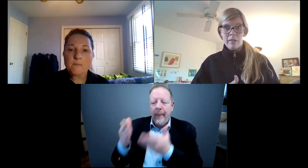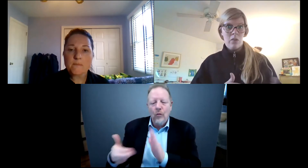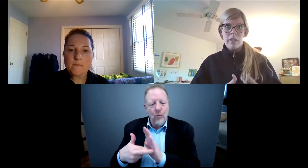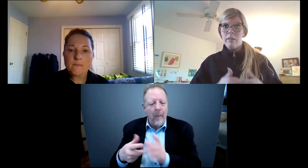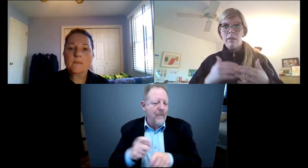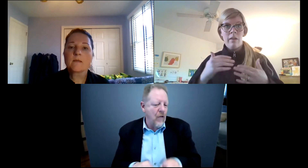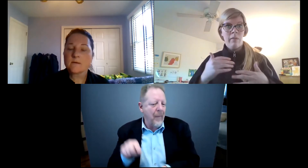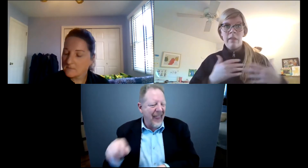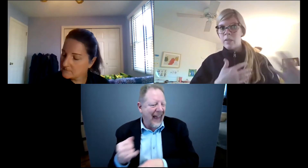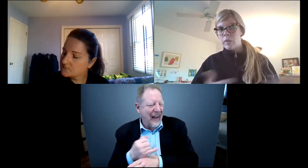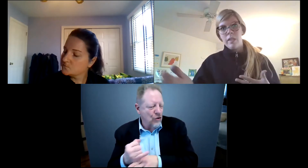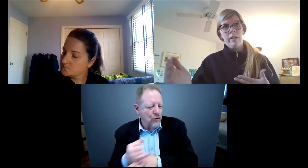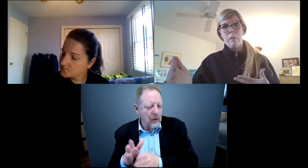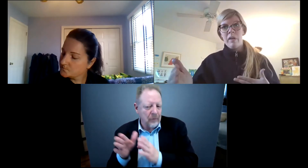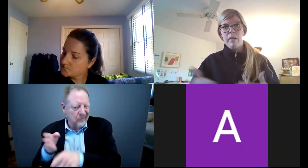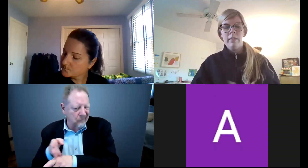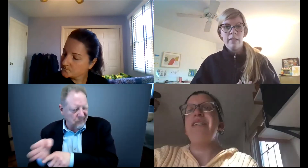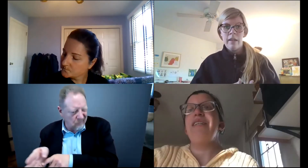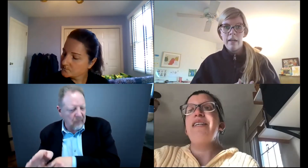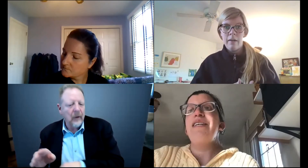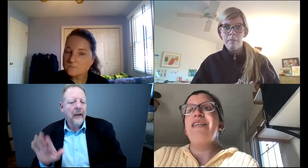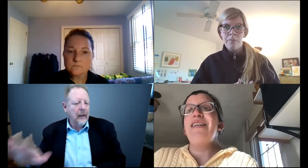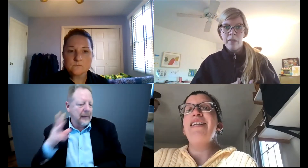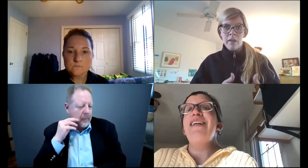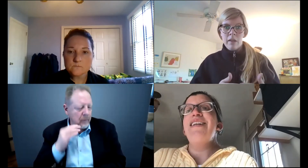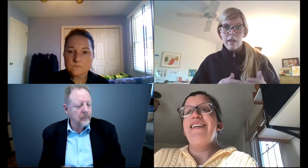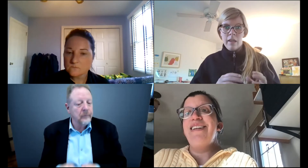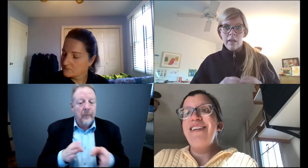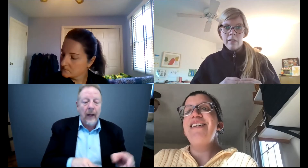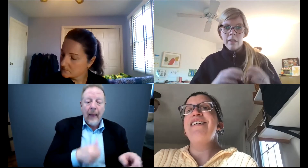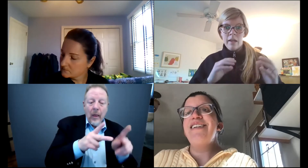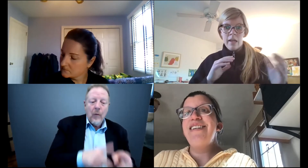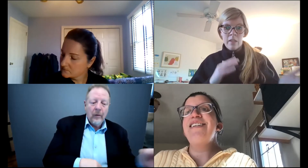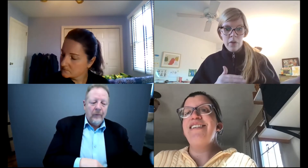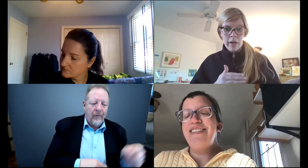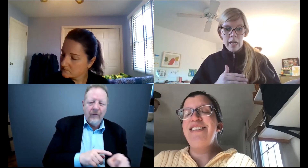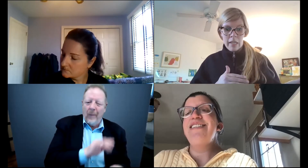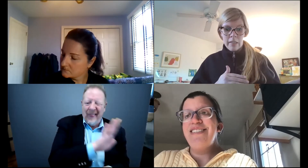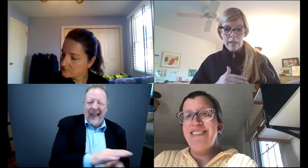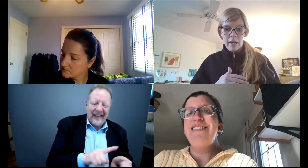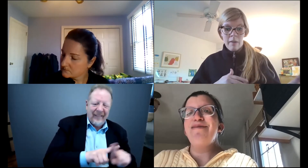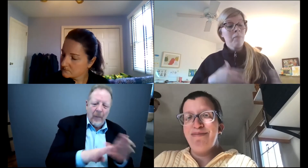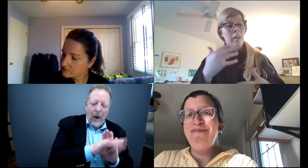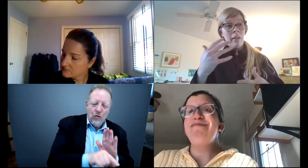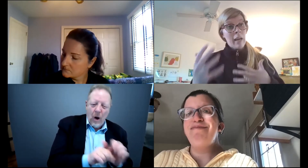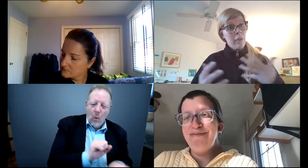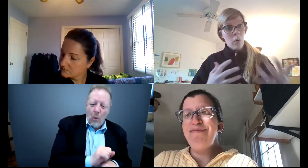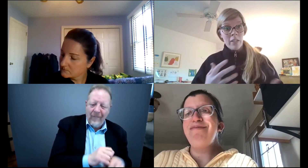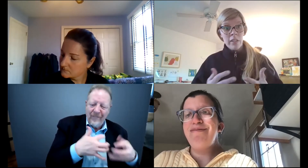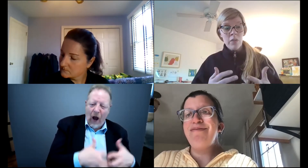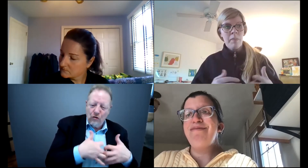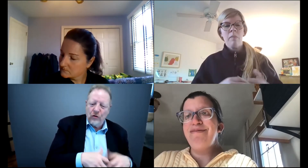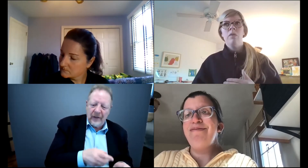this industry, this was their experience. And as far as